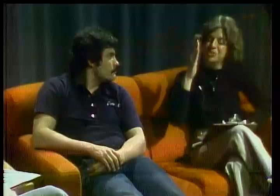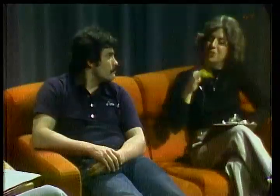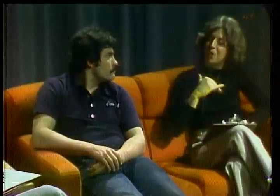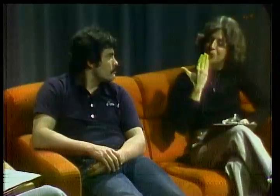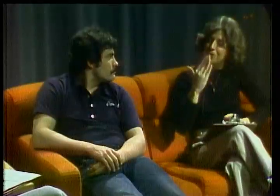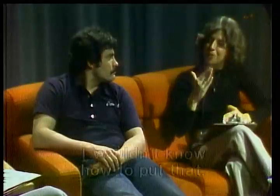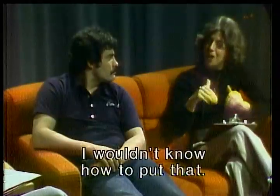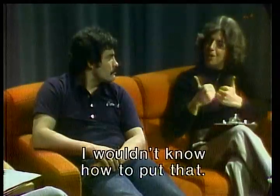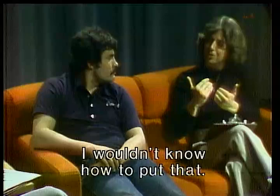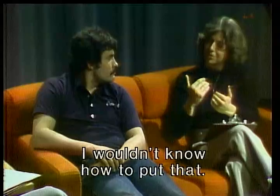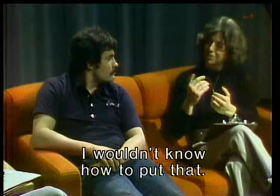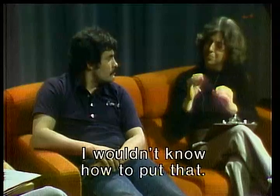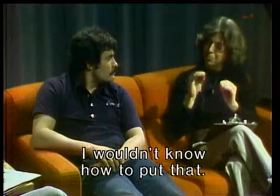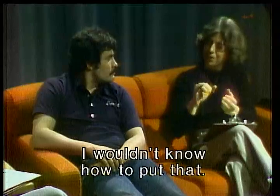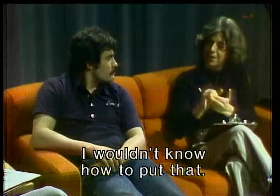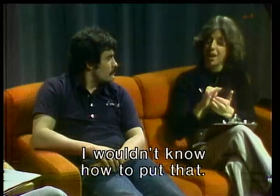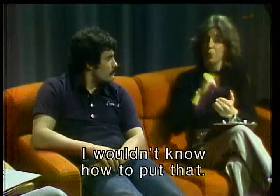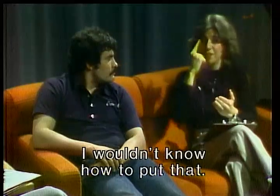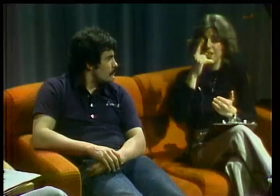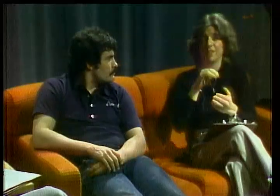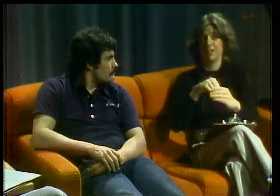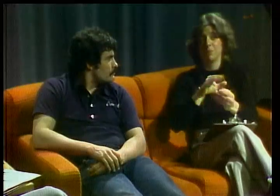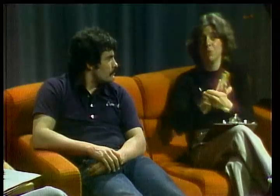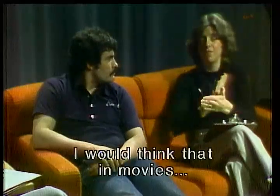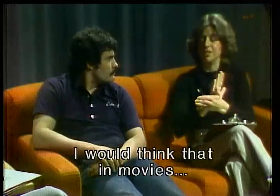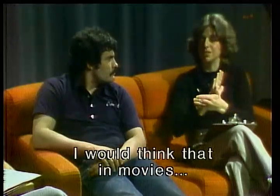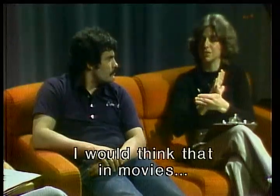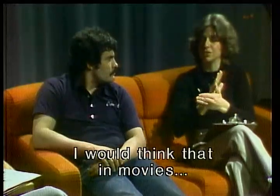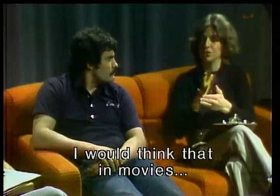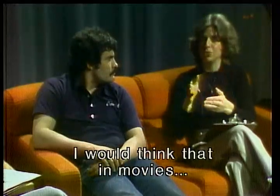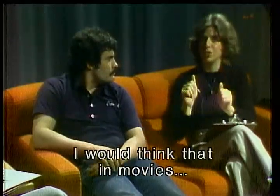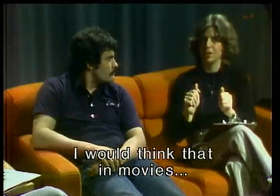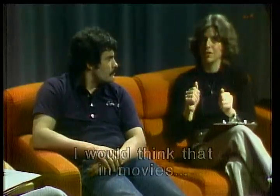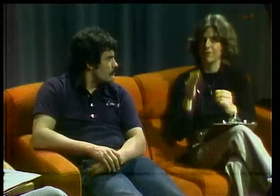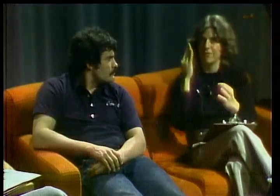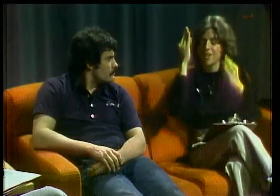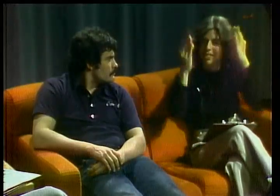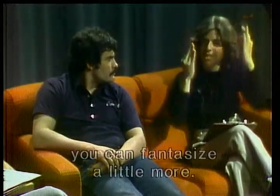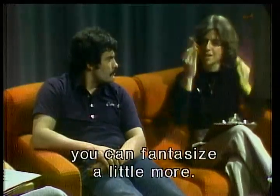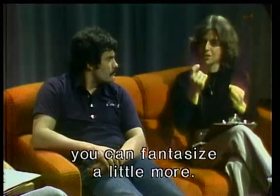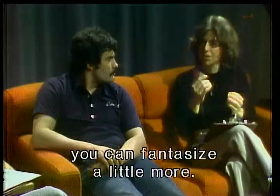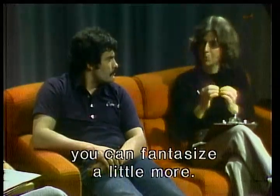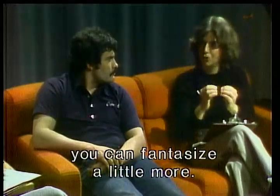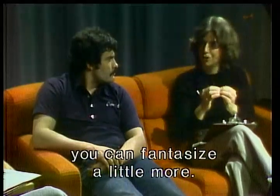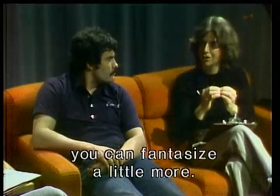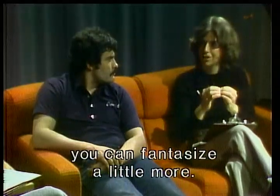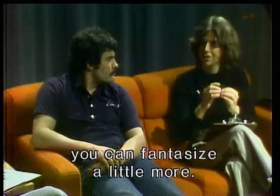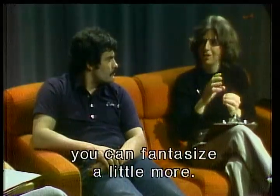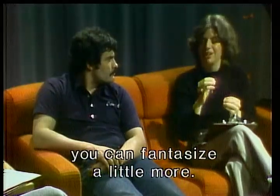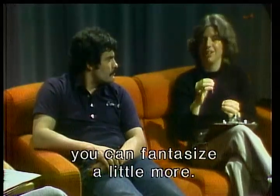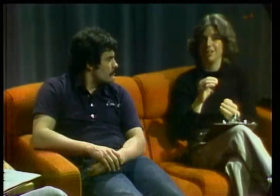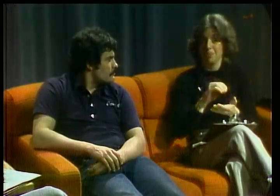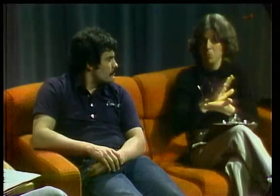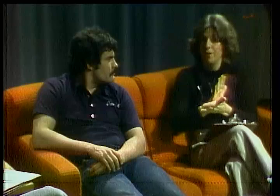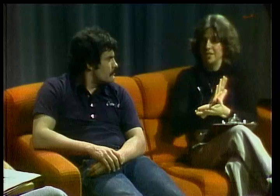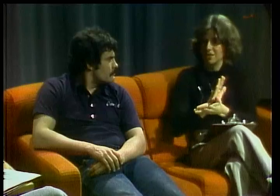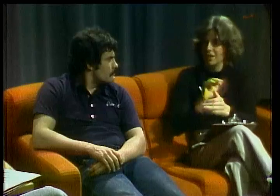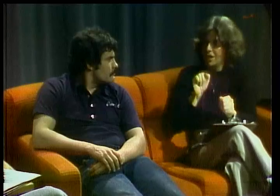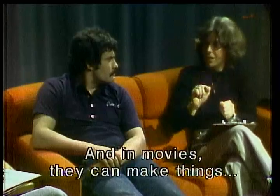I wouldn't know how to put that. I would think that in movies you can fantasize a little more, and in movies they can,